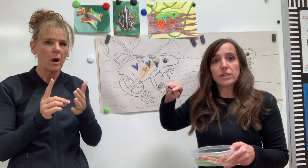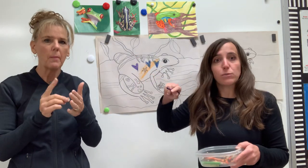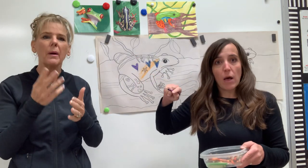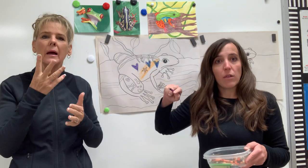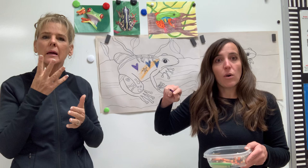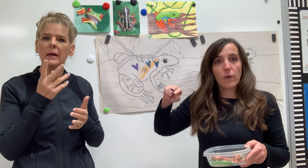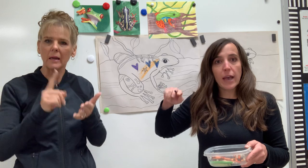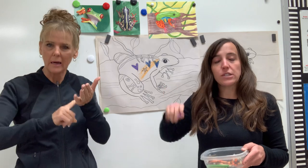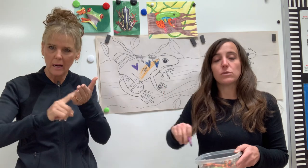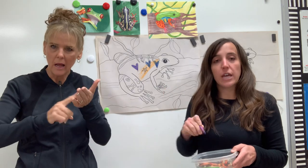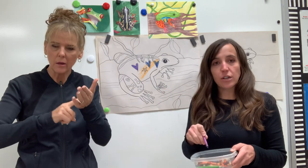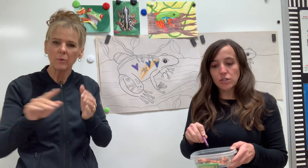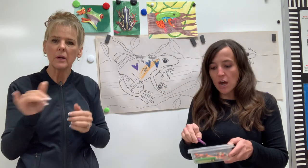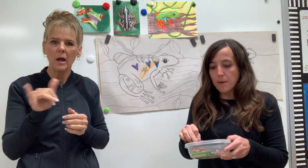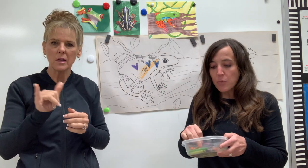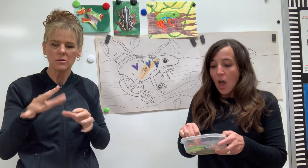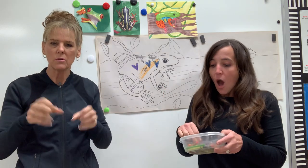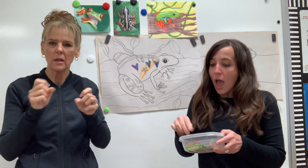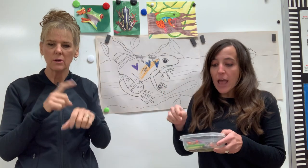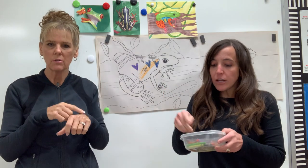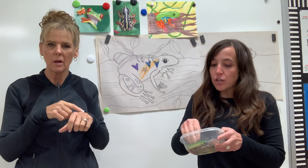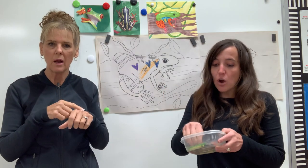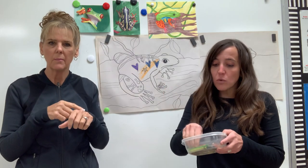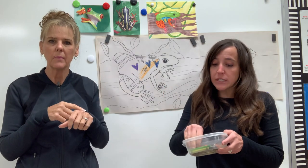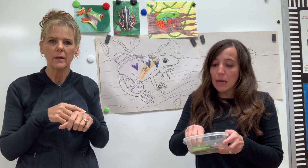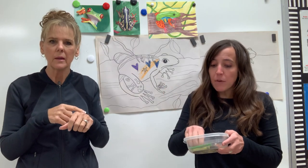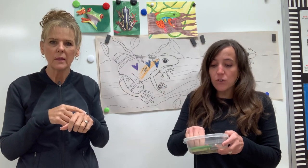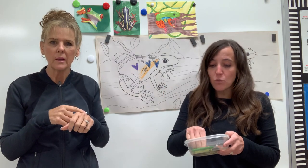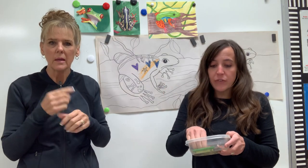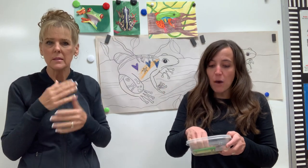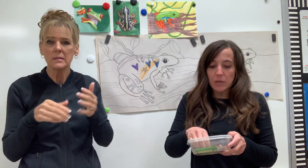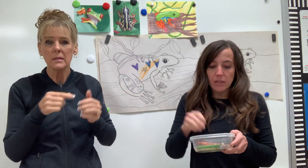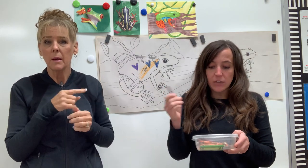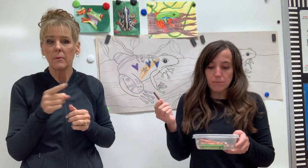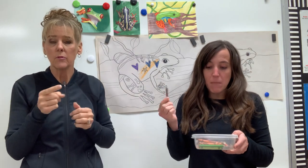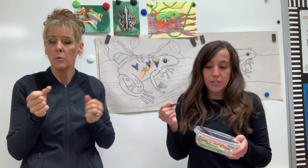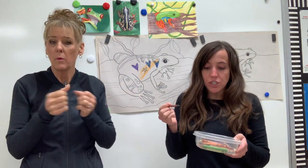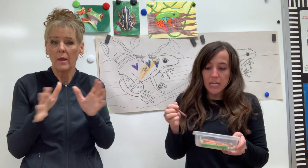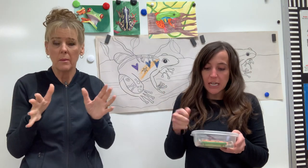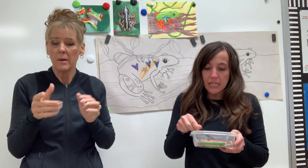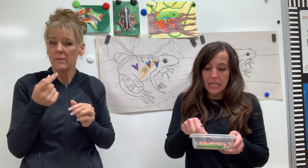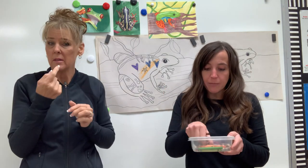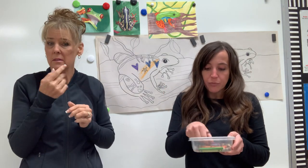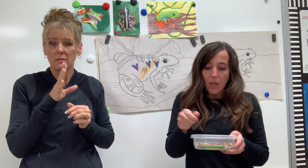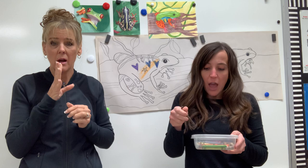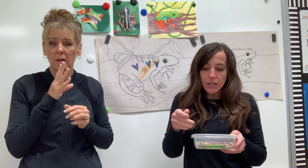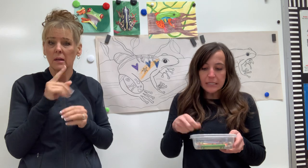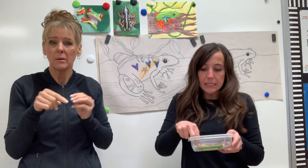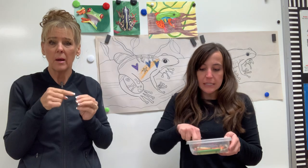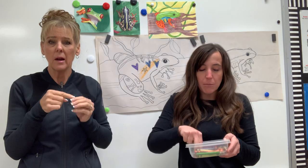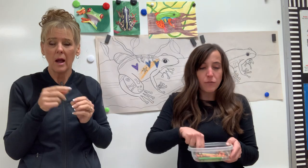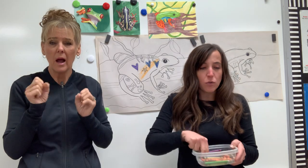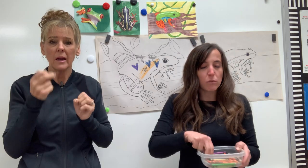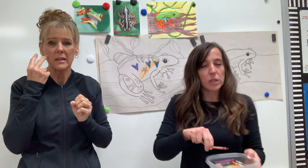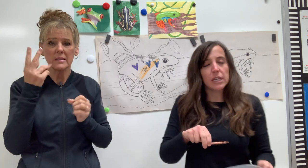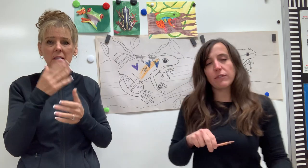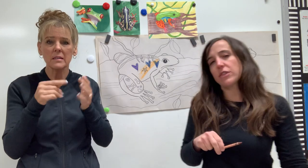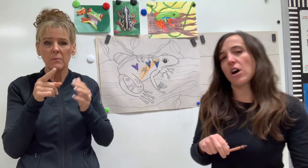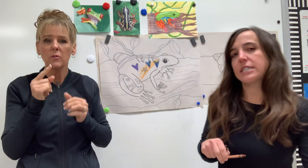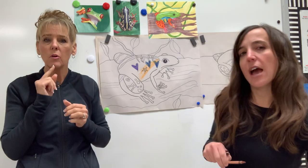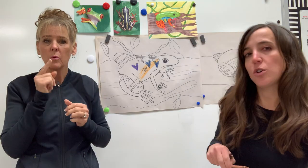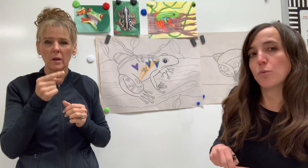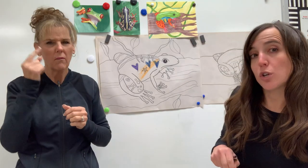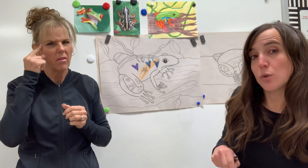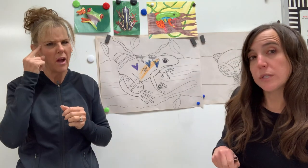your coloring as well, okay? So take your time. And you know, some of you, without me even mentioning anything, I could see some of you really